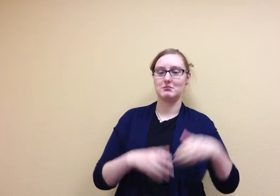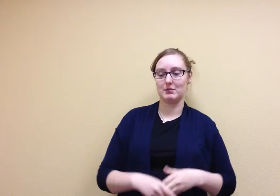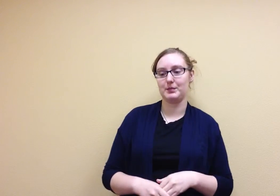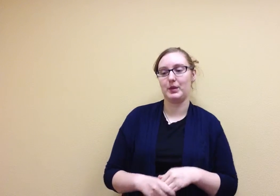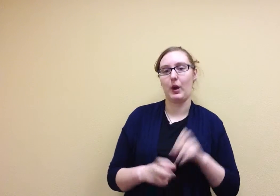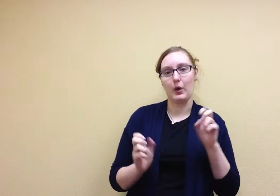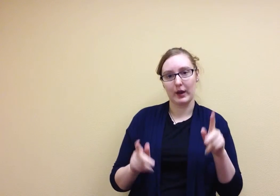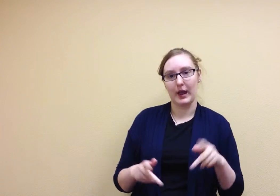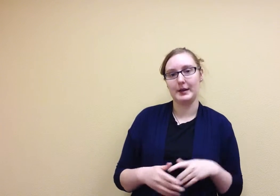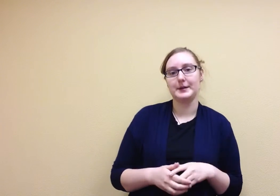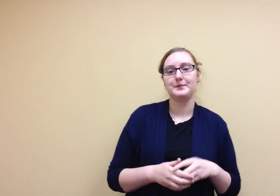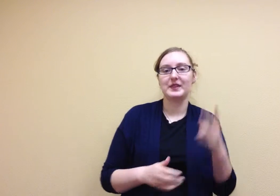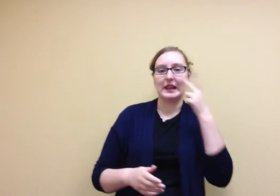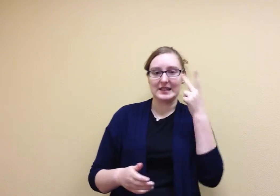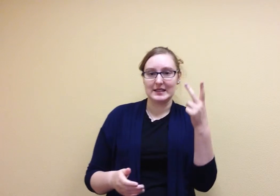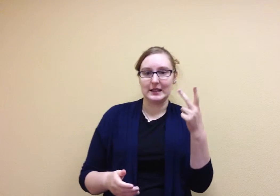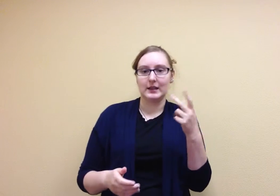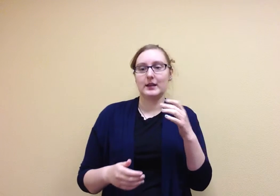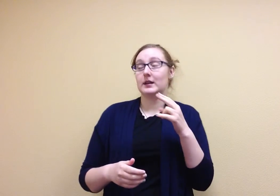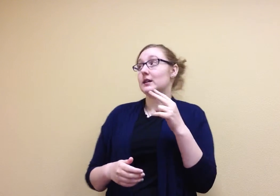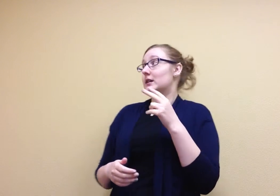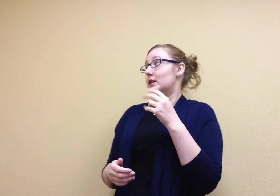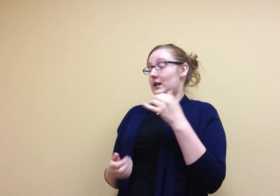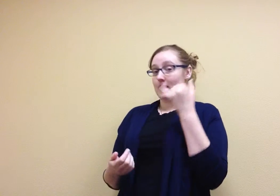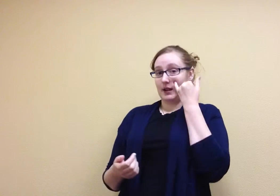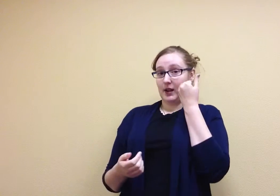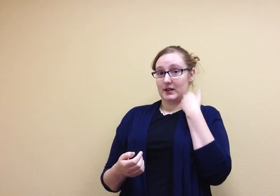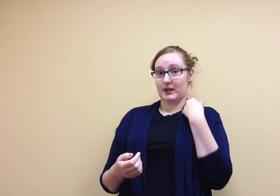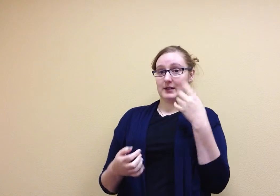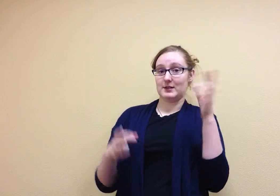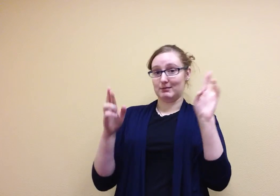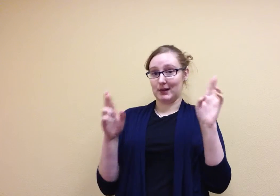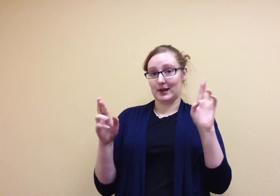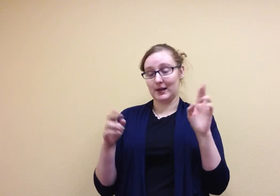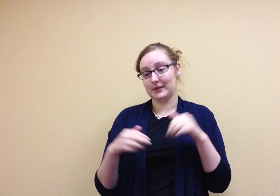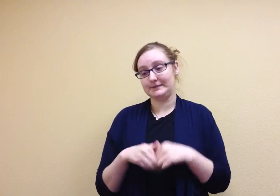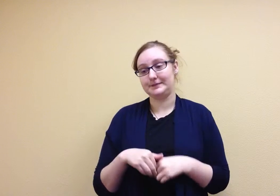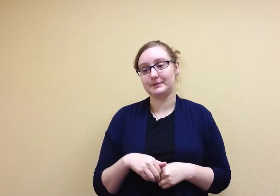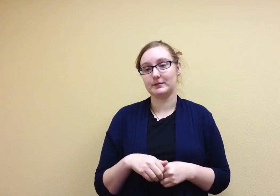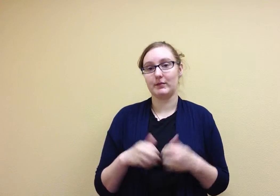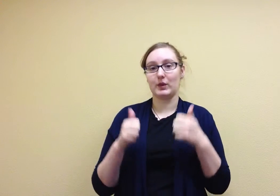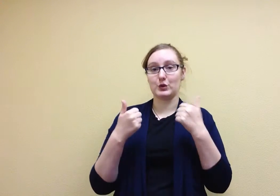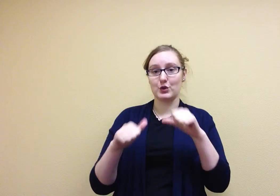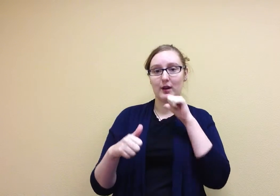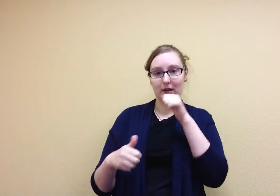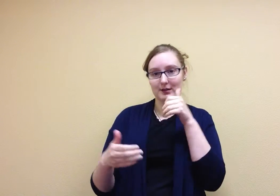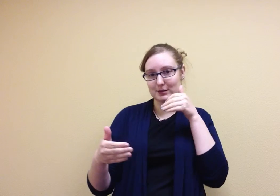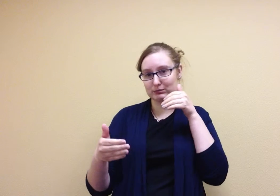Okay, let's see if we can fiddle this around again. Okay, try not to bring it super